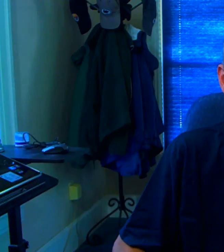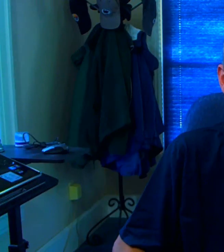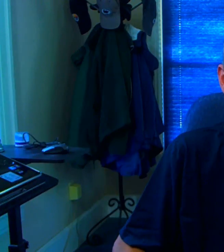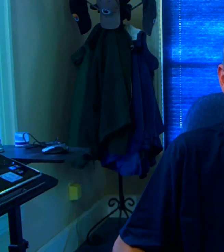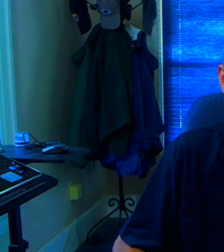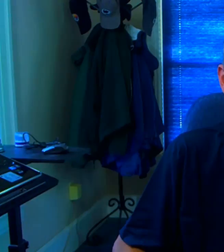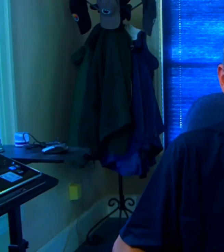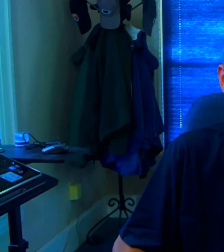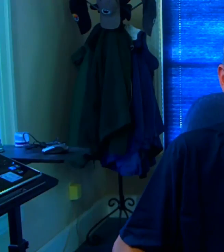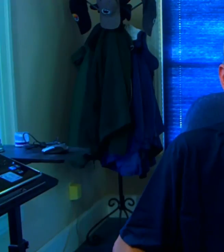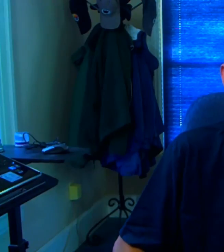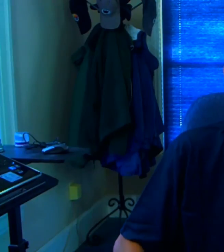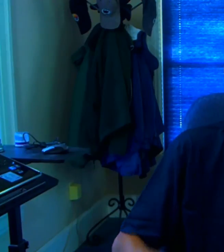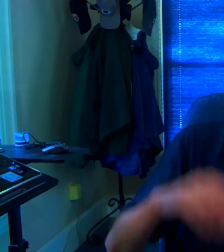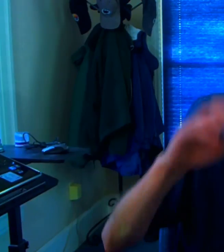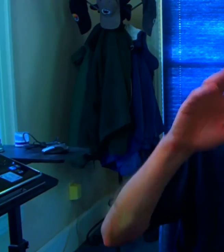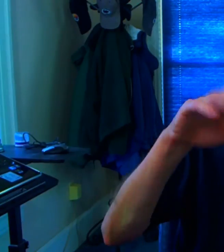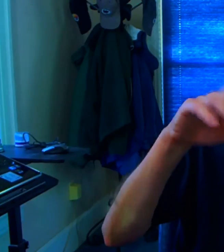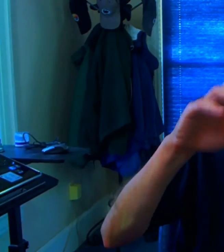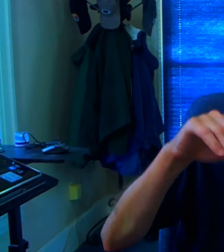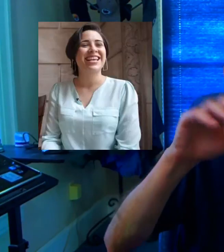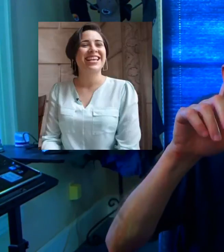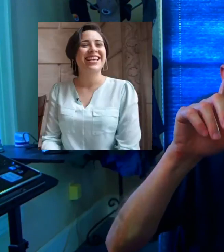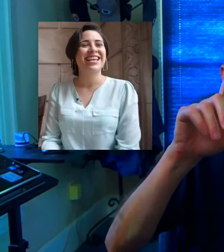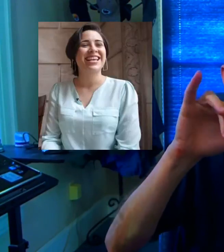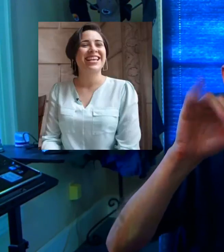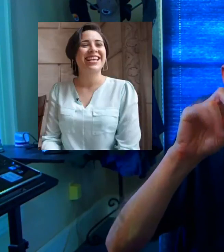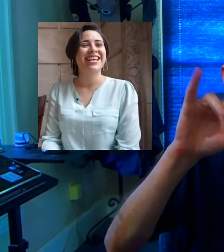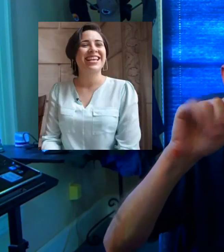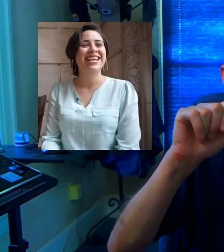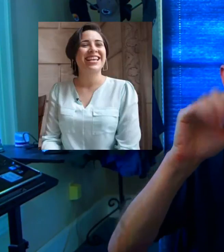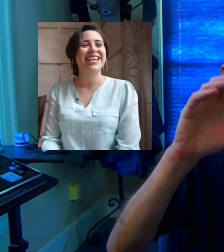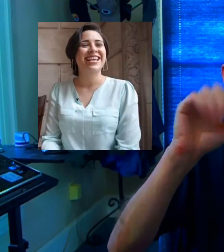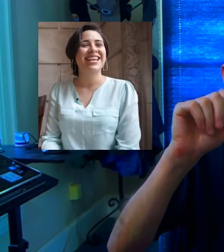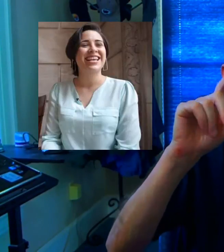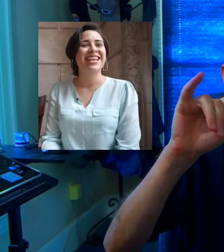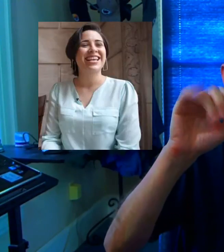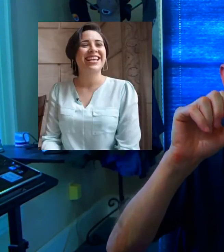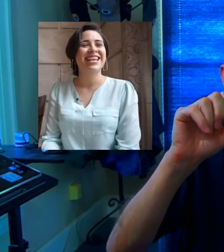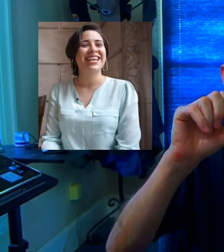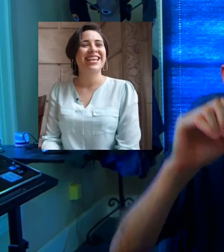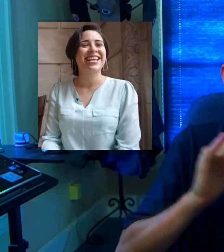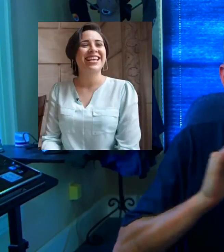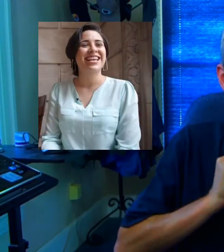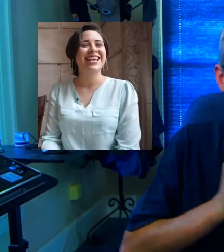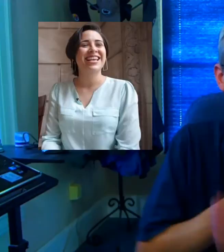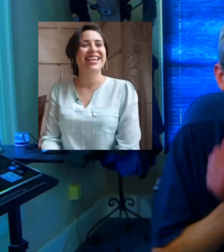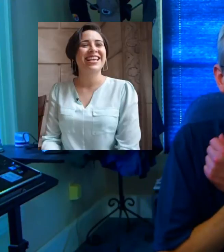Mm-hmm.